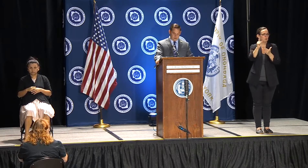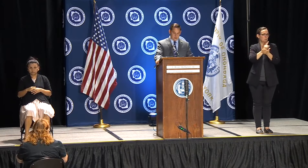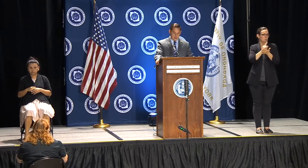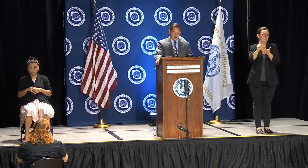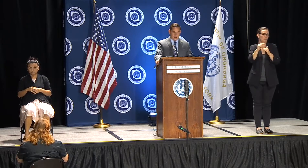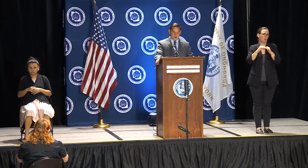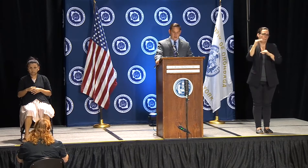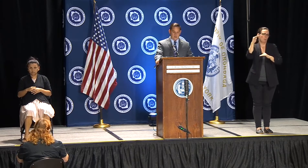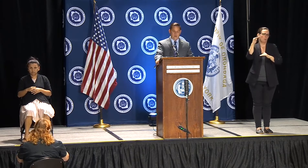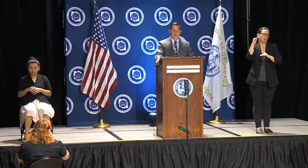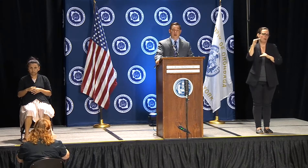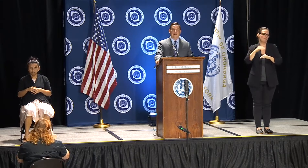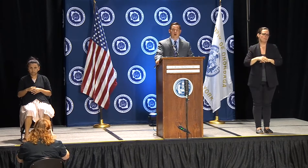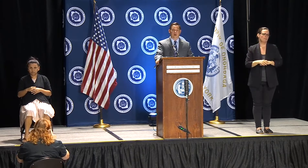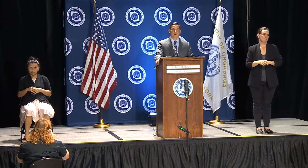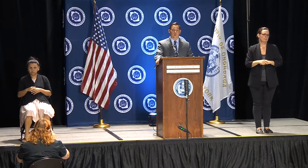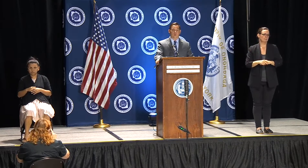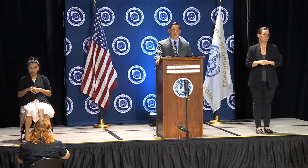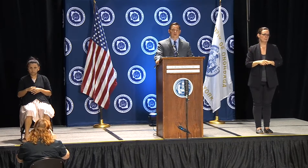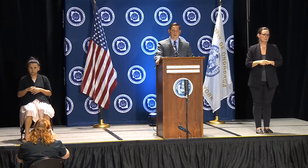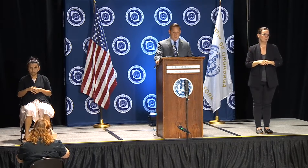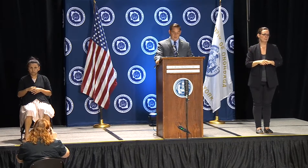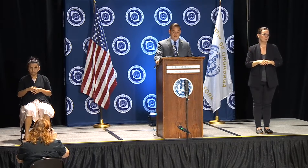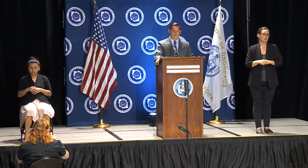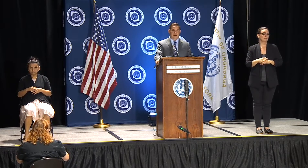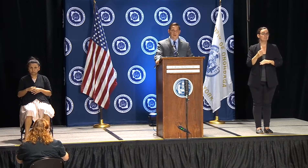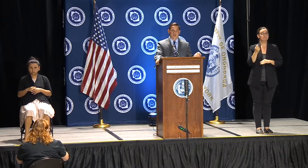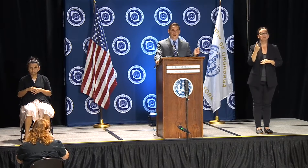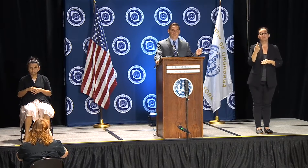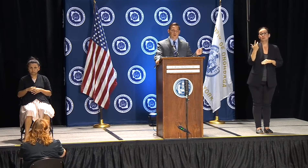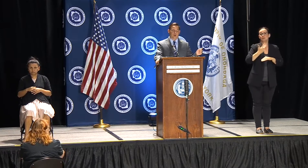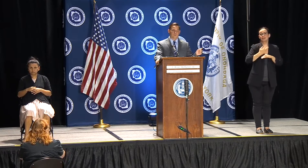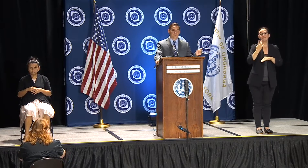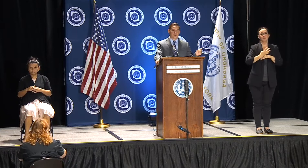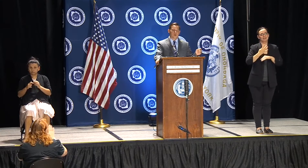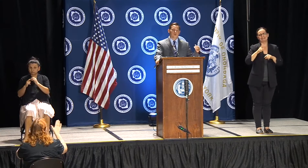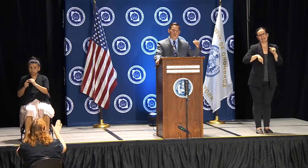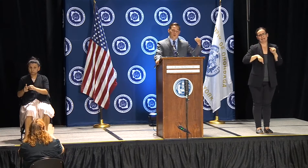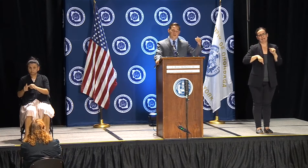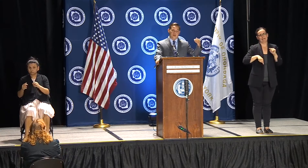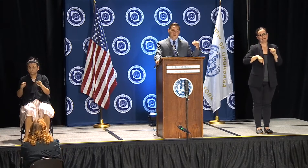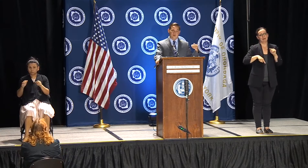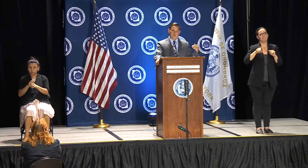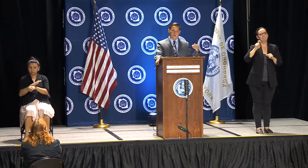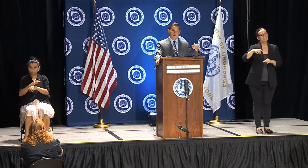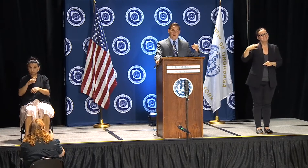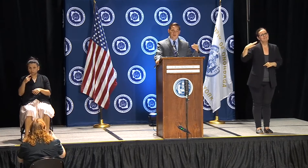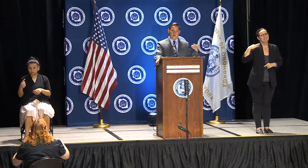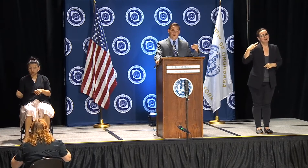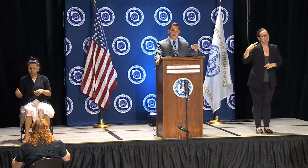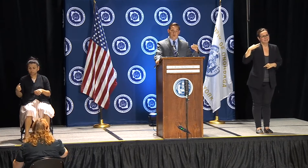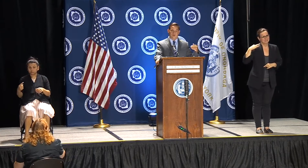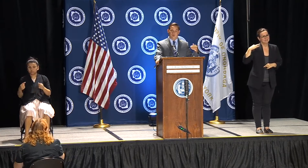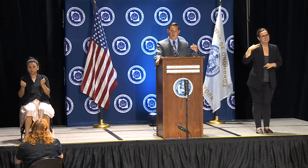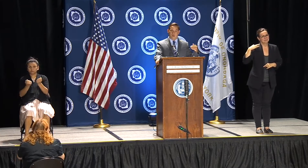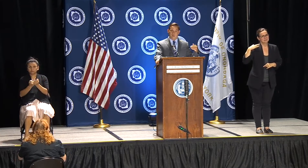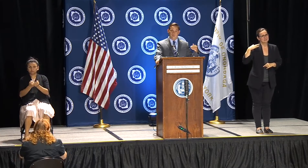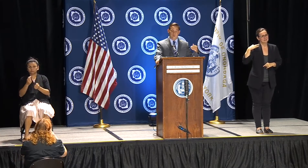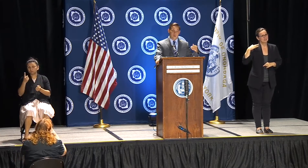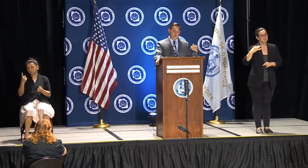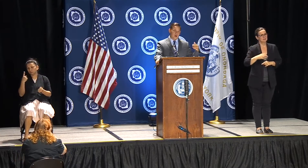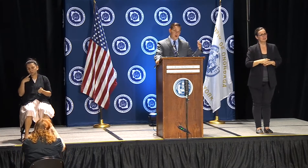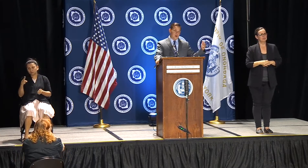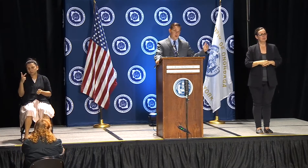days, right? It could be a lot longer than 1 week. That's a voluntary furlough. So we'll take from the voluntary furlough list, see what we